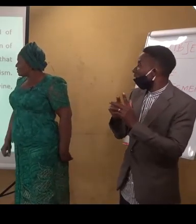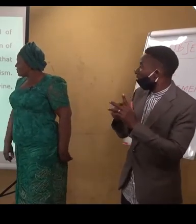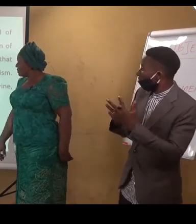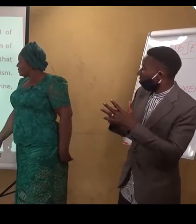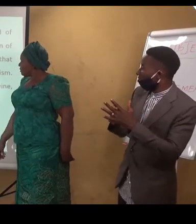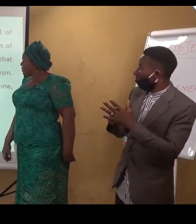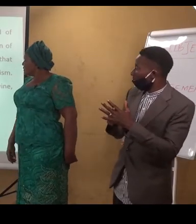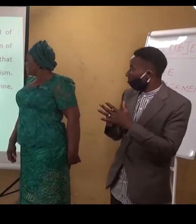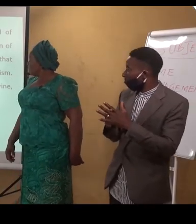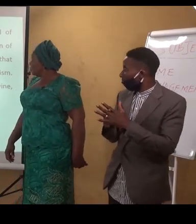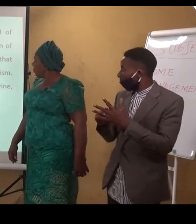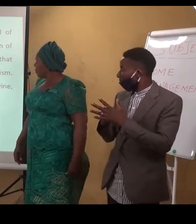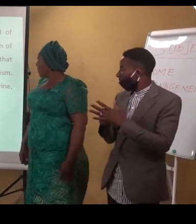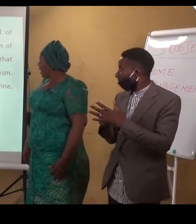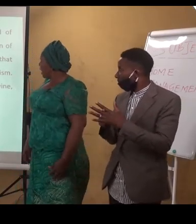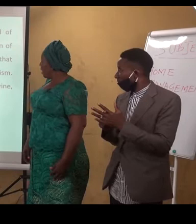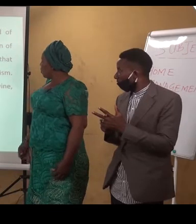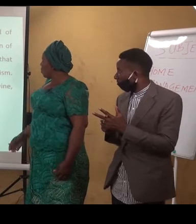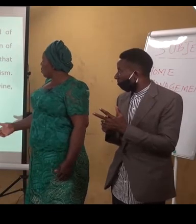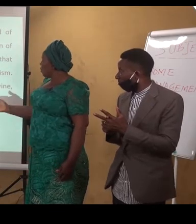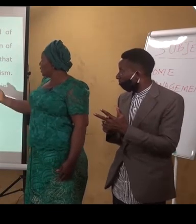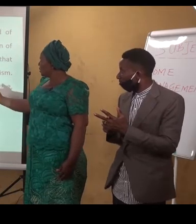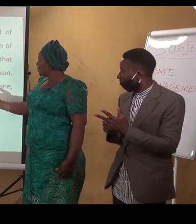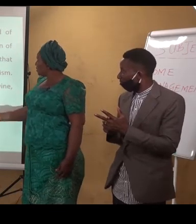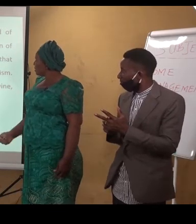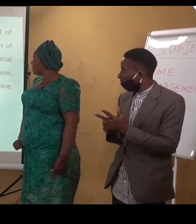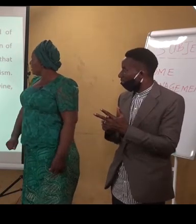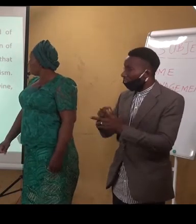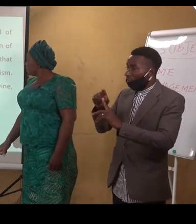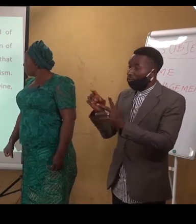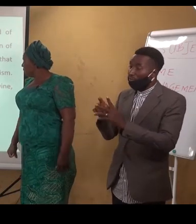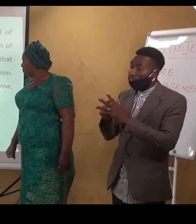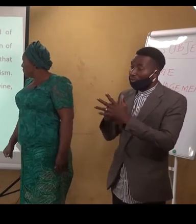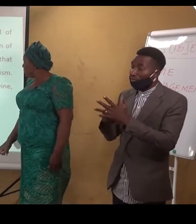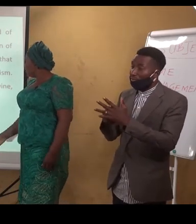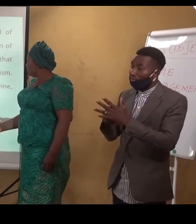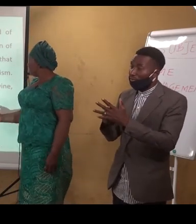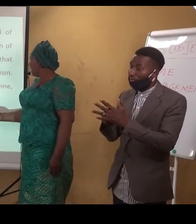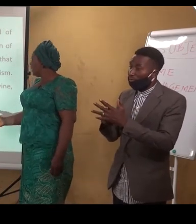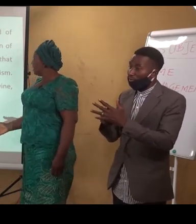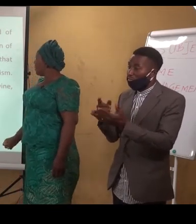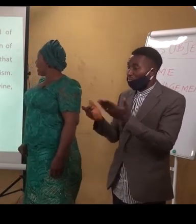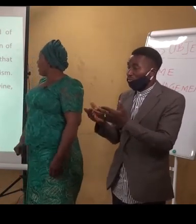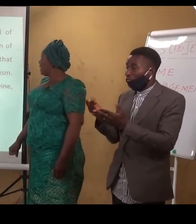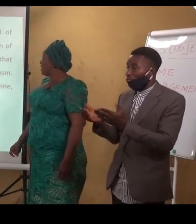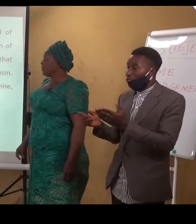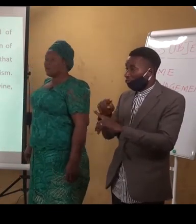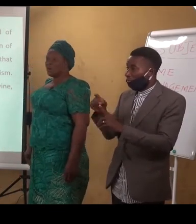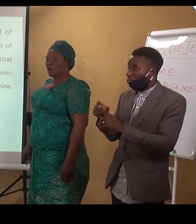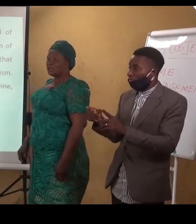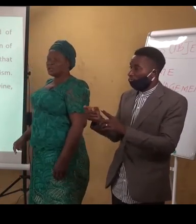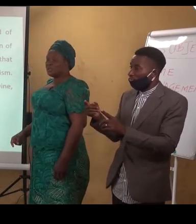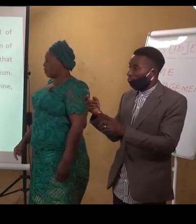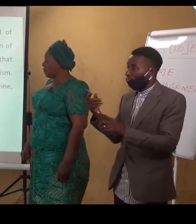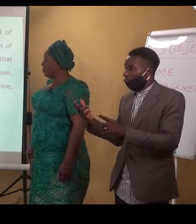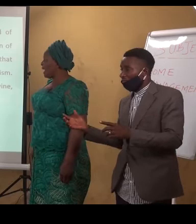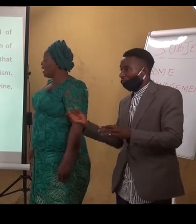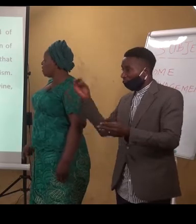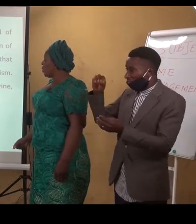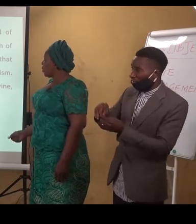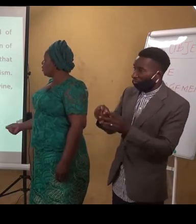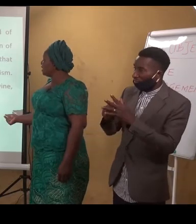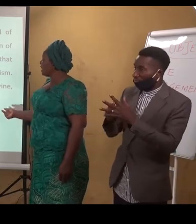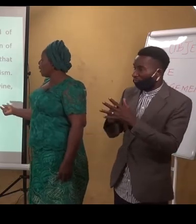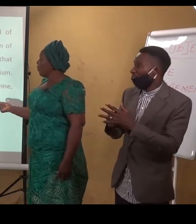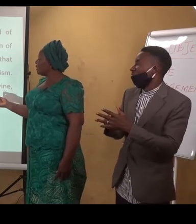is in Yoruba, Ogiri. In Igbo, Dawadawa, in what? In